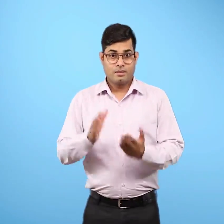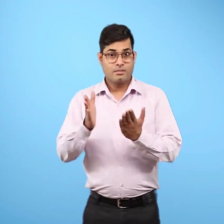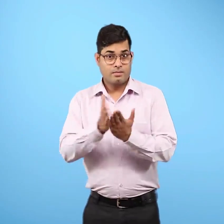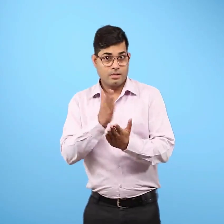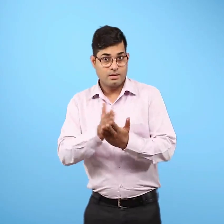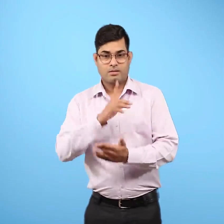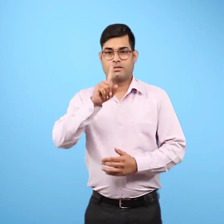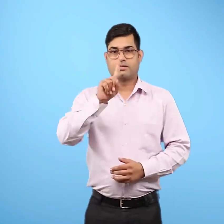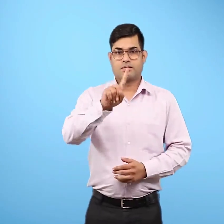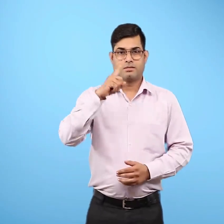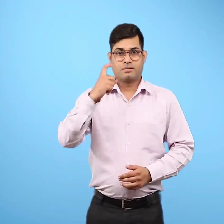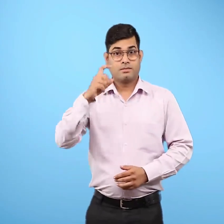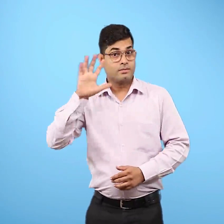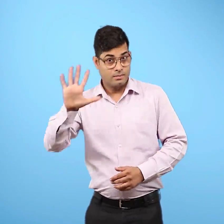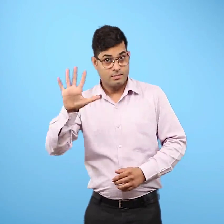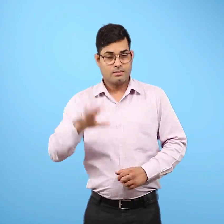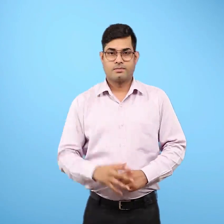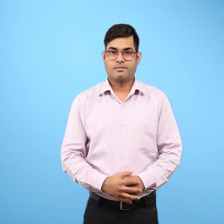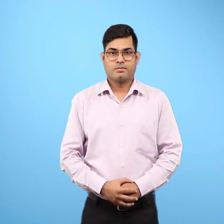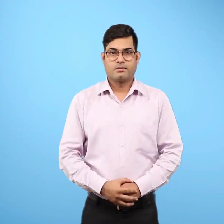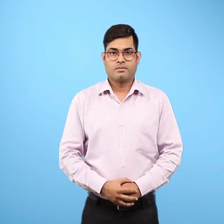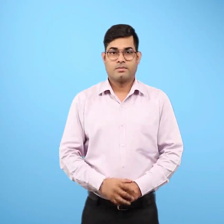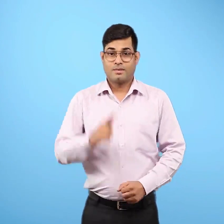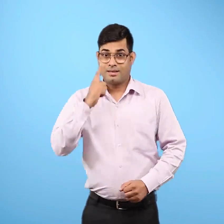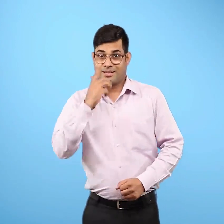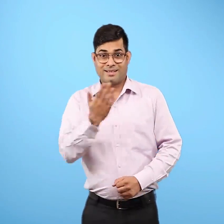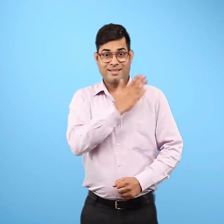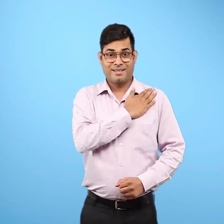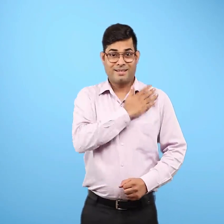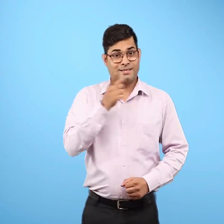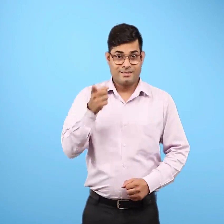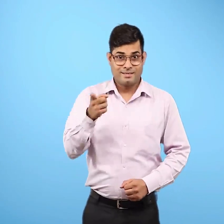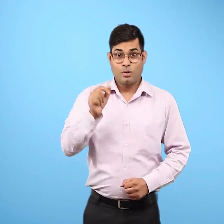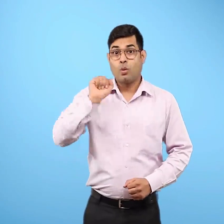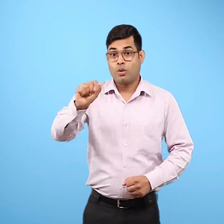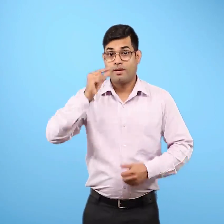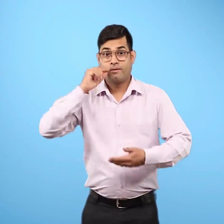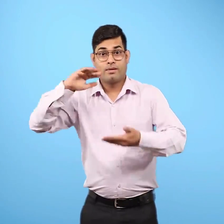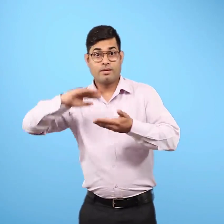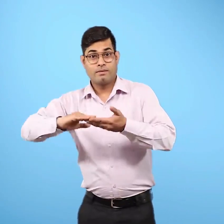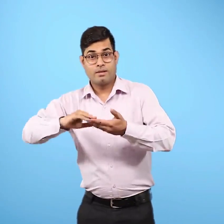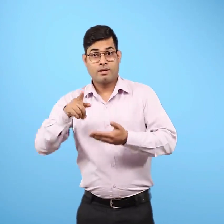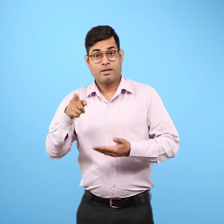Page 175. Tulsi is telling her husband in the picture,